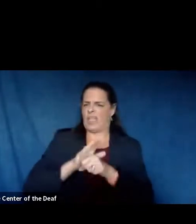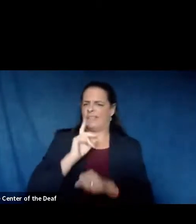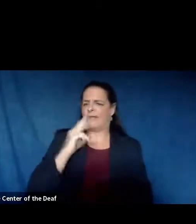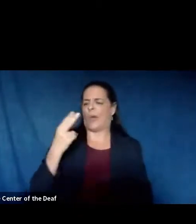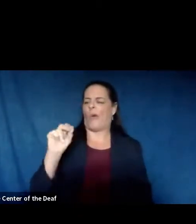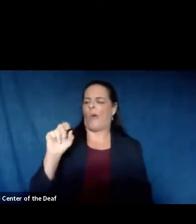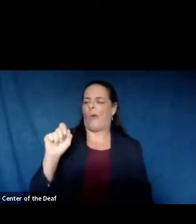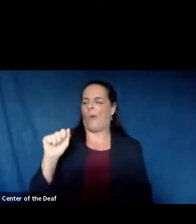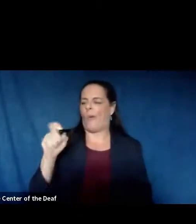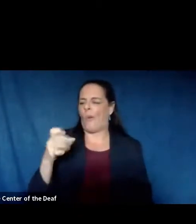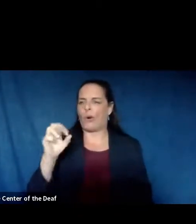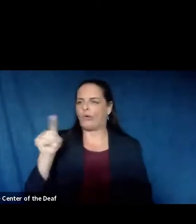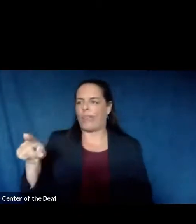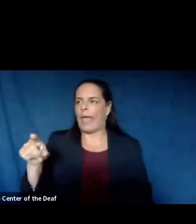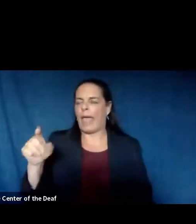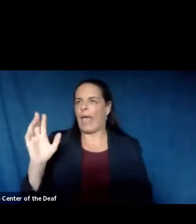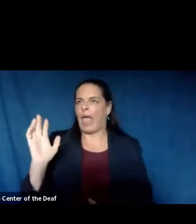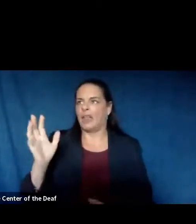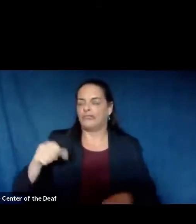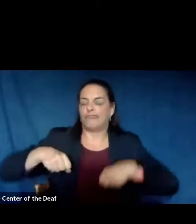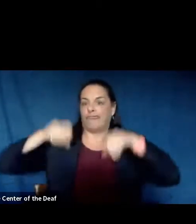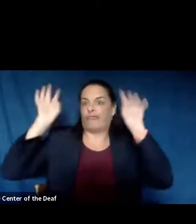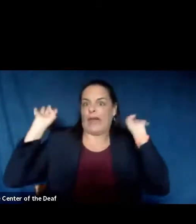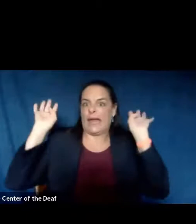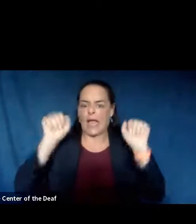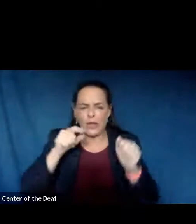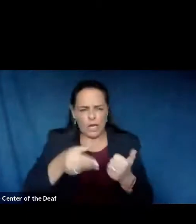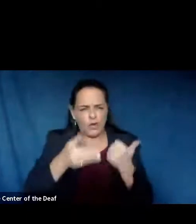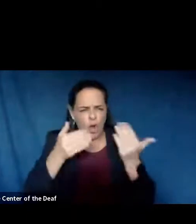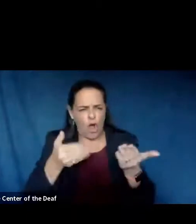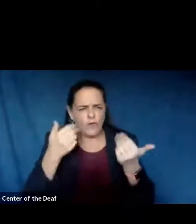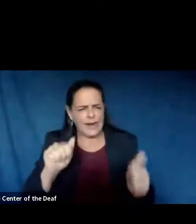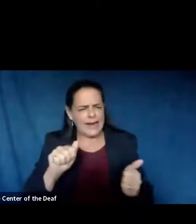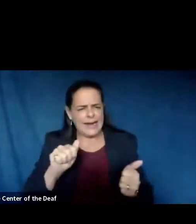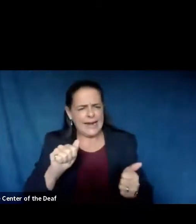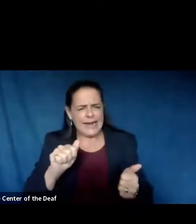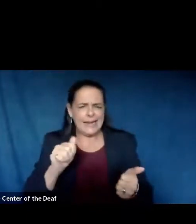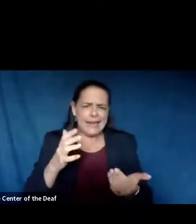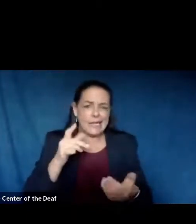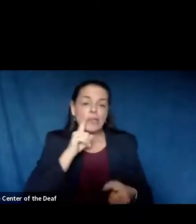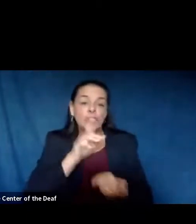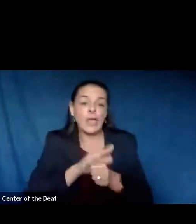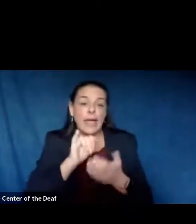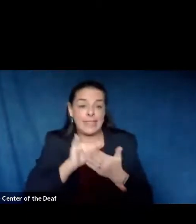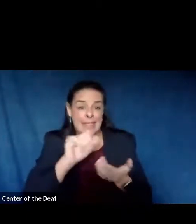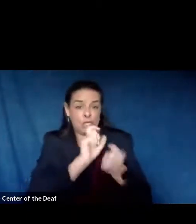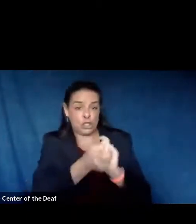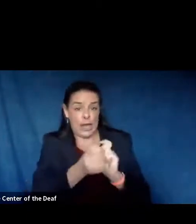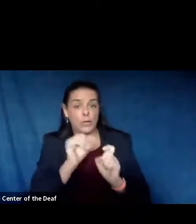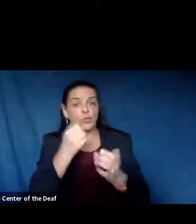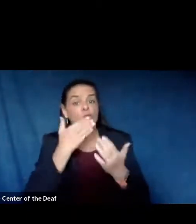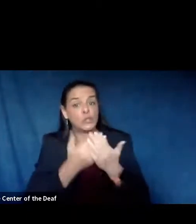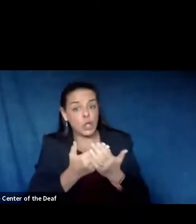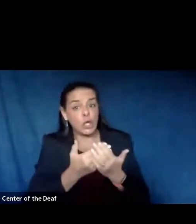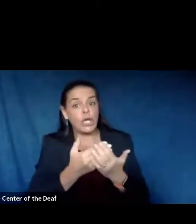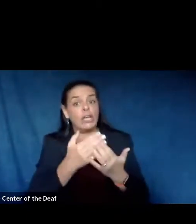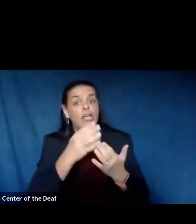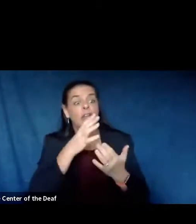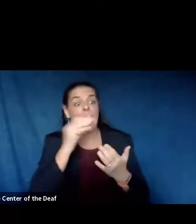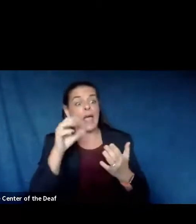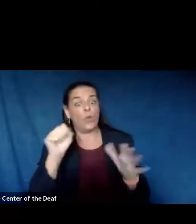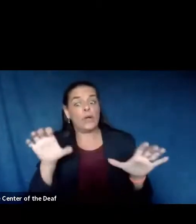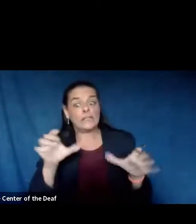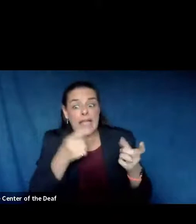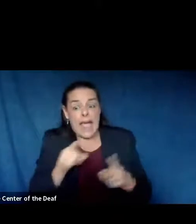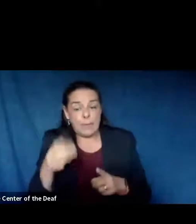or overblown. Can you offer some reassurance that this change is a better/good way, or was done in the interest of accuracy? Yeah,